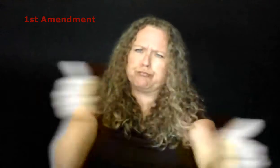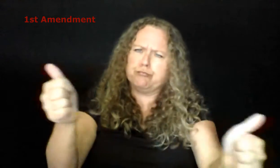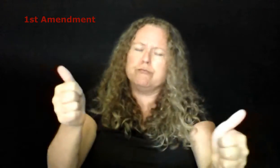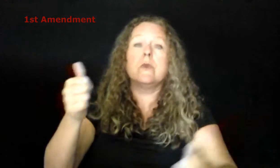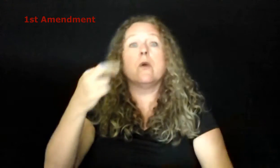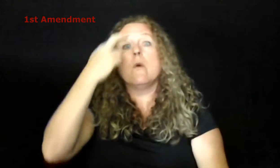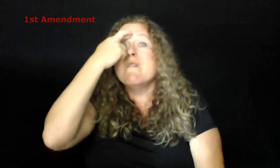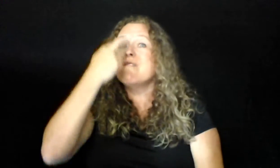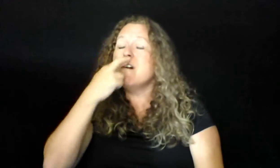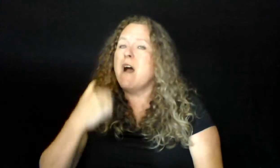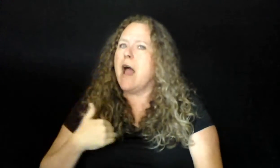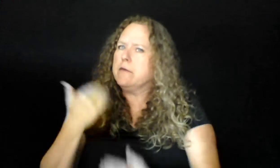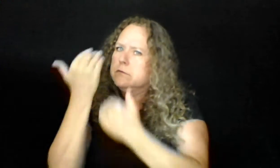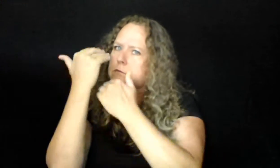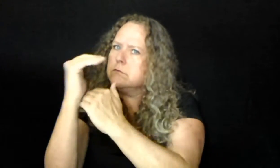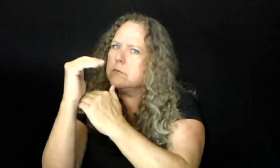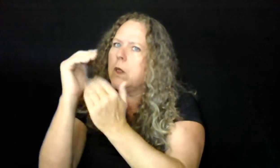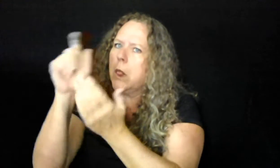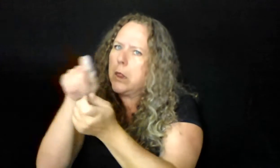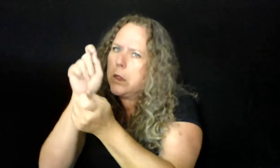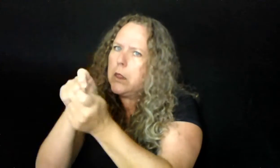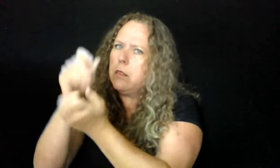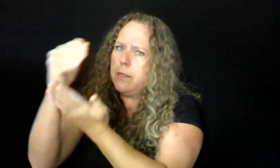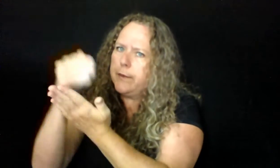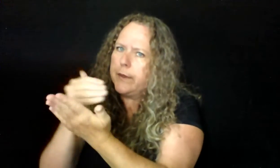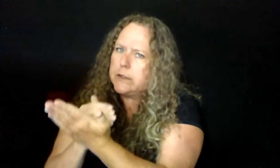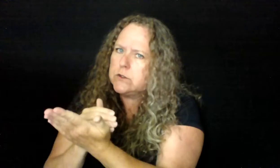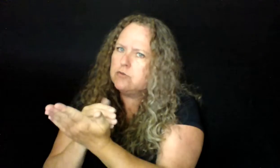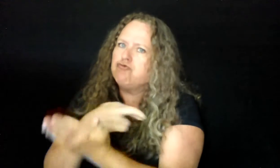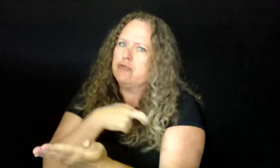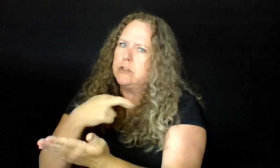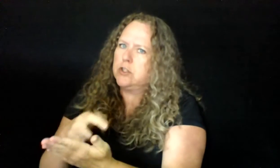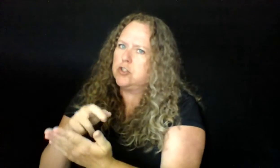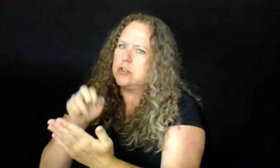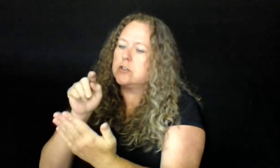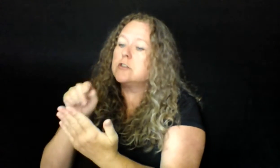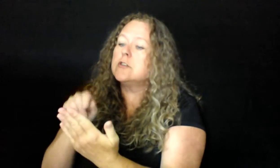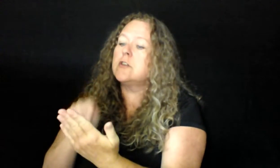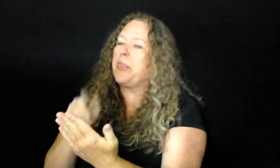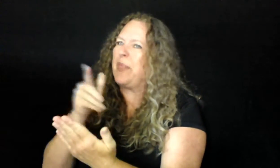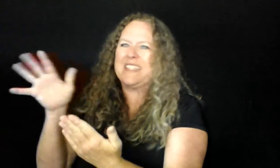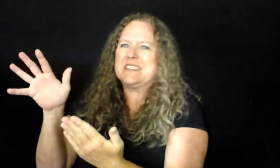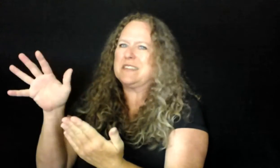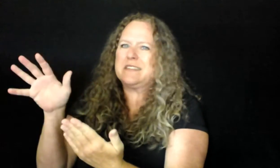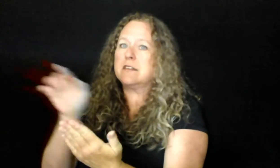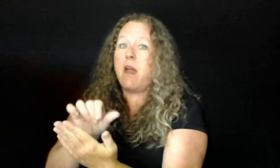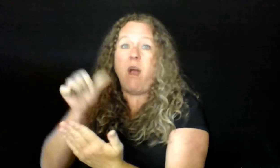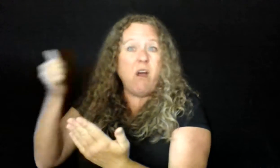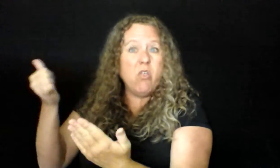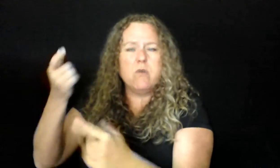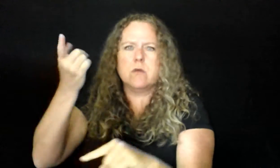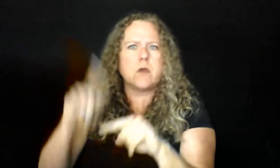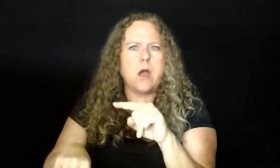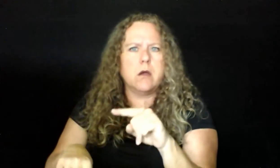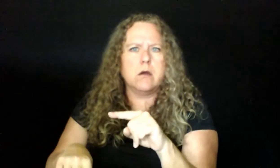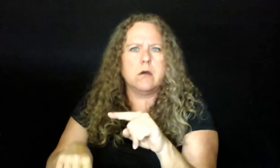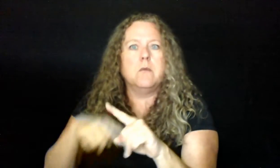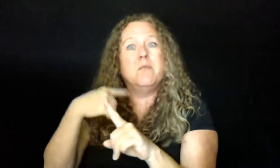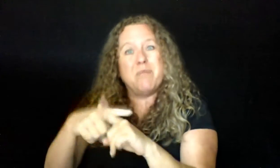of explicitly allowed religions, and you weren't allowed to practice faith outside of that. That list also defined their religion, and it defined how